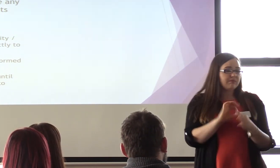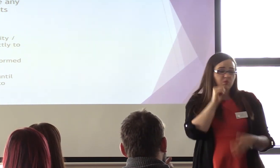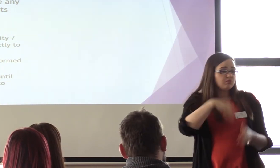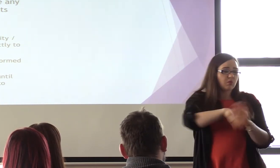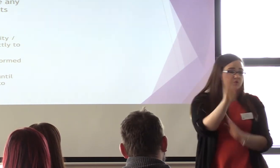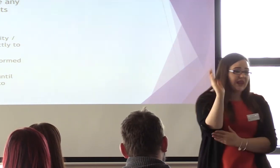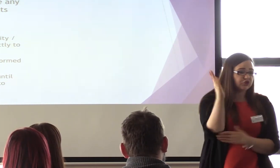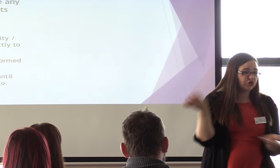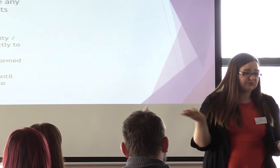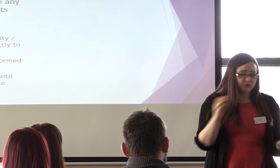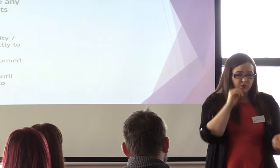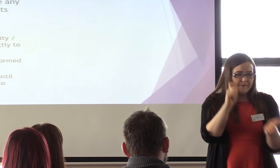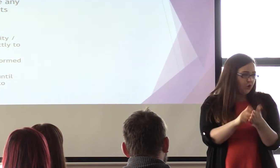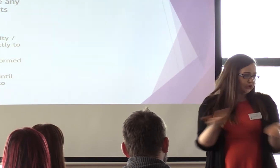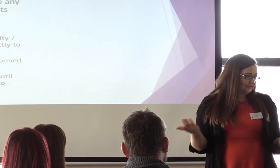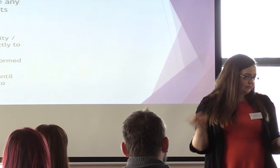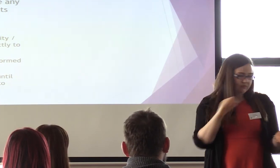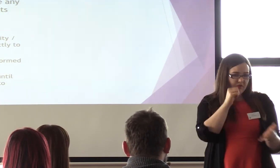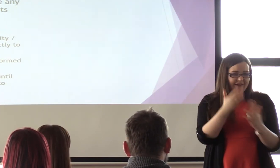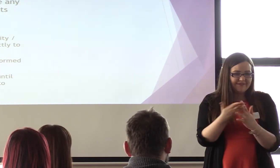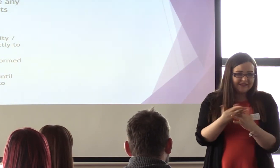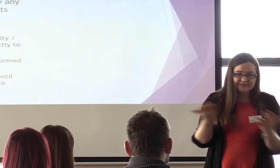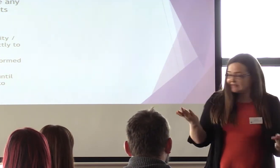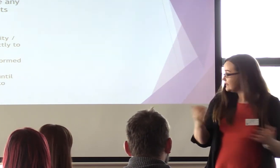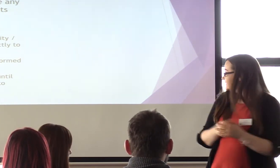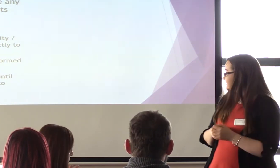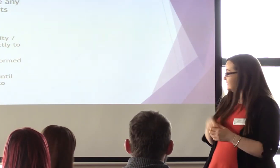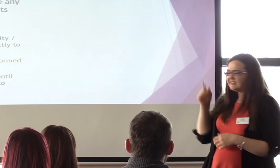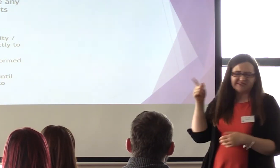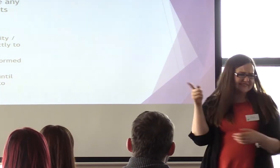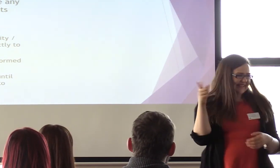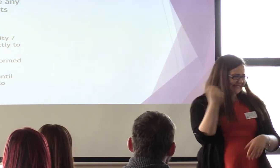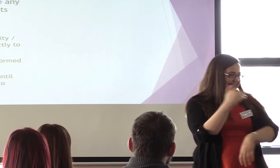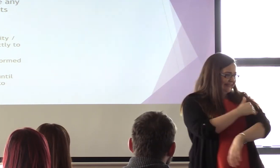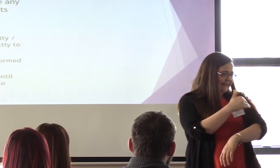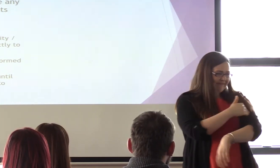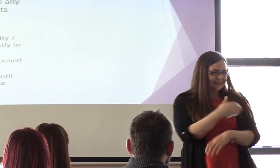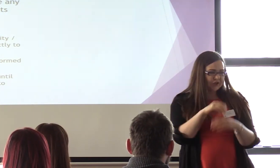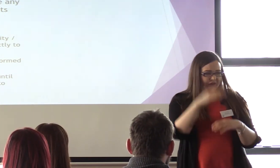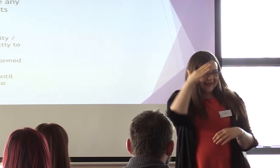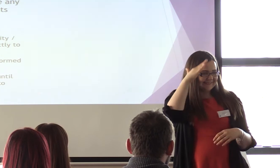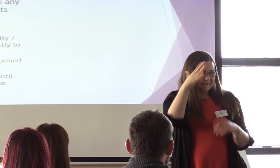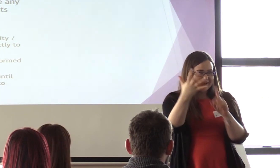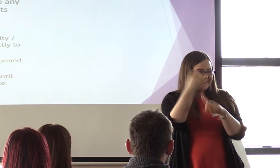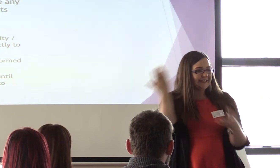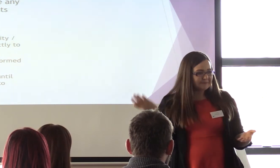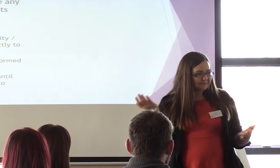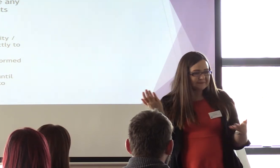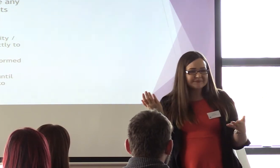then decide to stay at home and not go into the lecture. There's no point because they would have no access. And again, that can affect